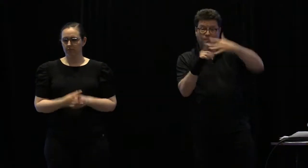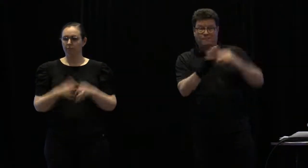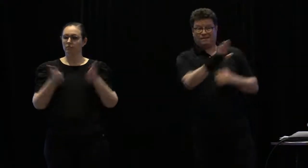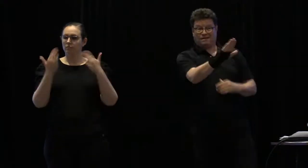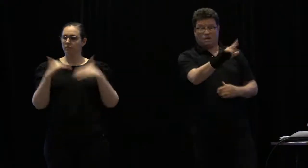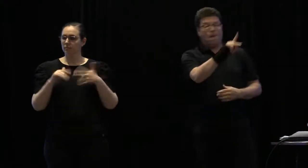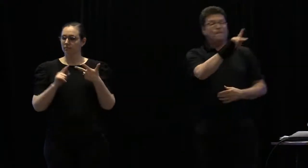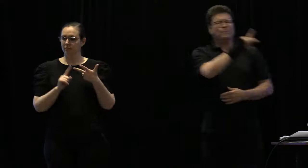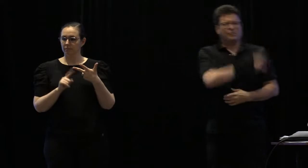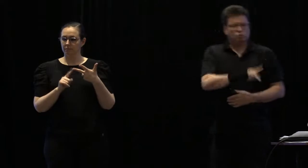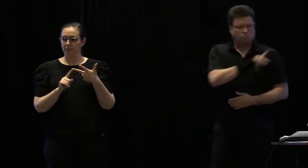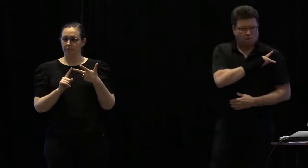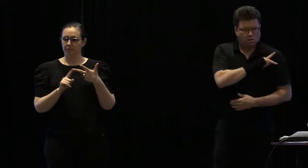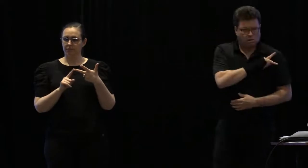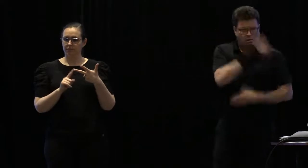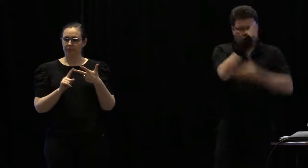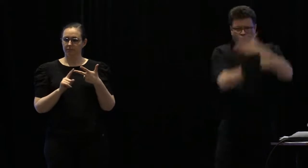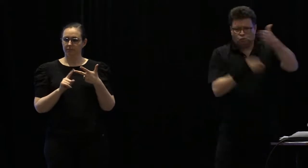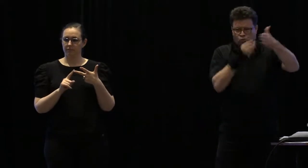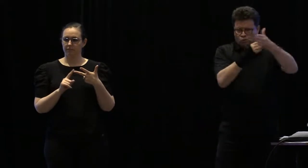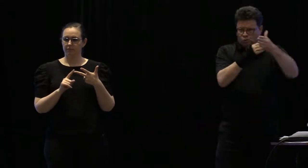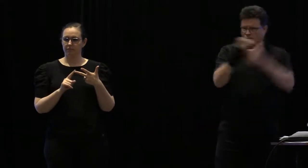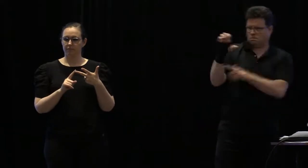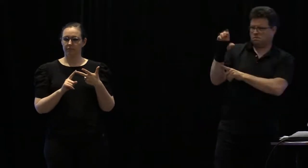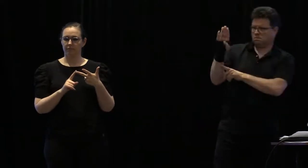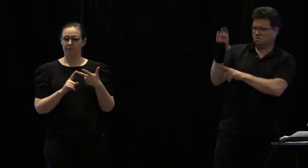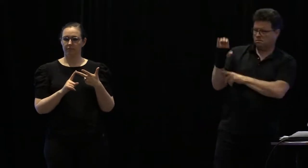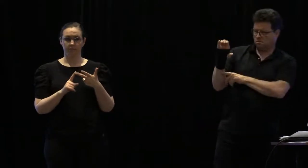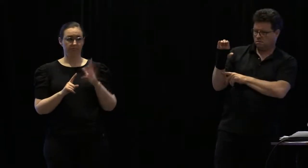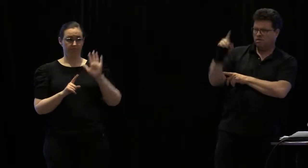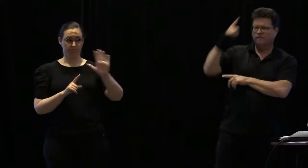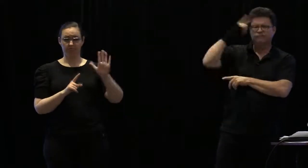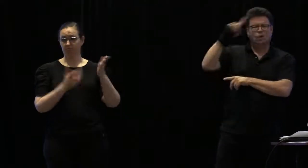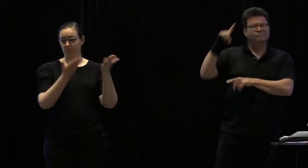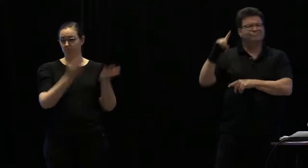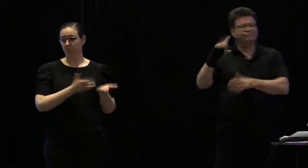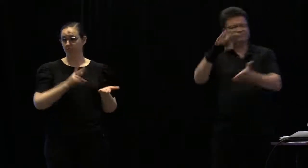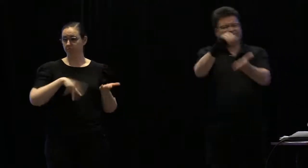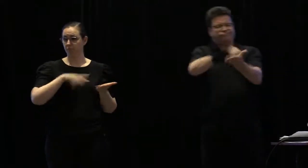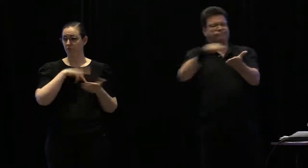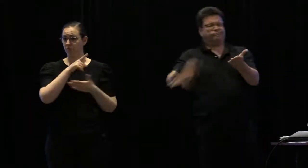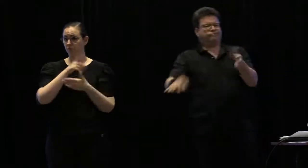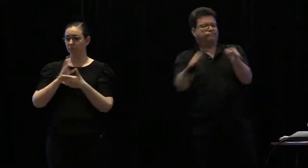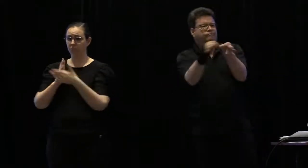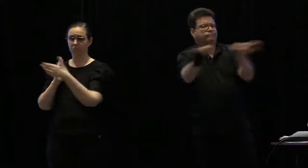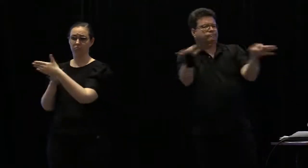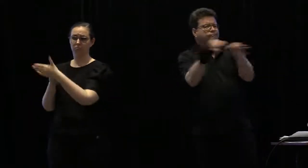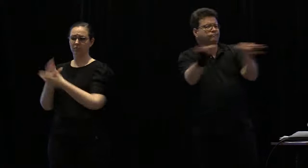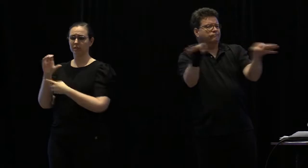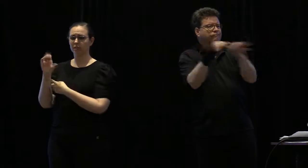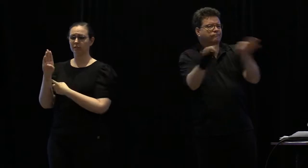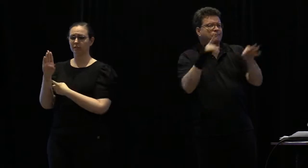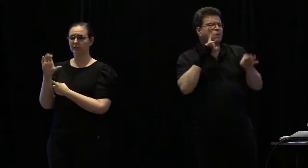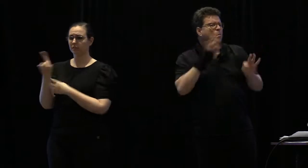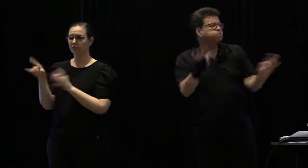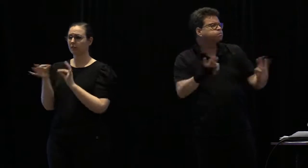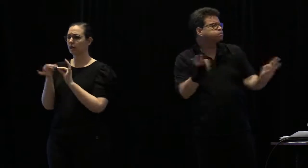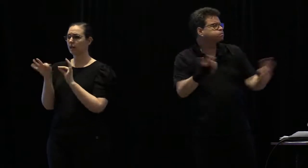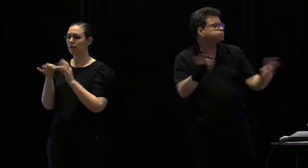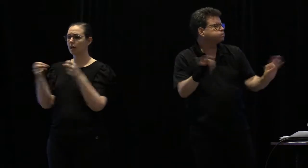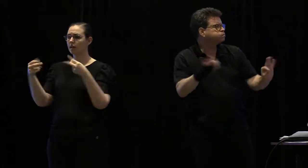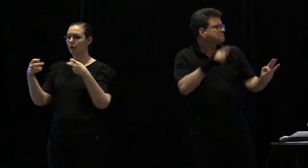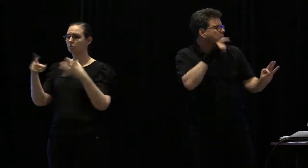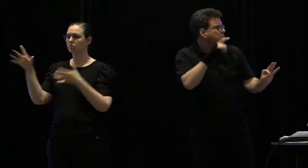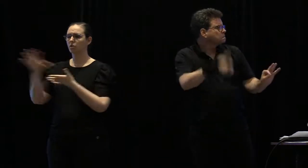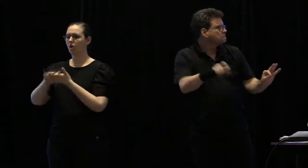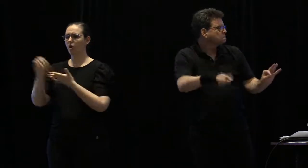The third, VLOOG and Canada Human Rights Commission versus Canadian Broadcasting Corporation. This was a personal case